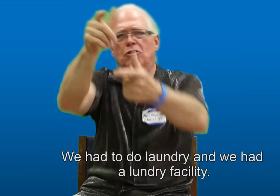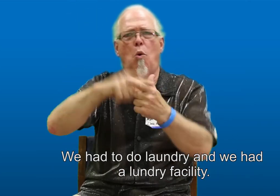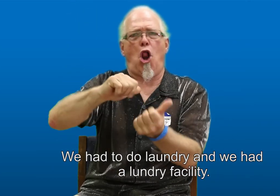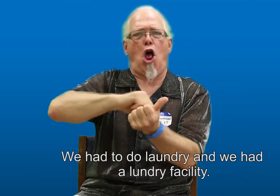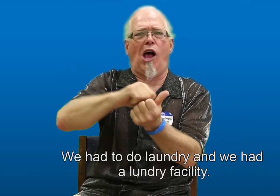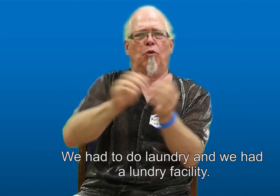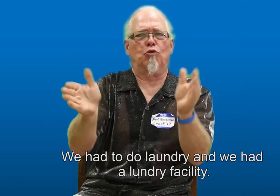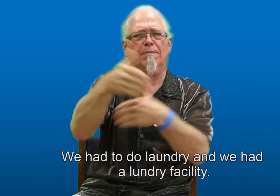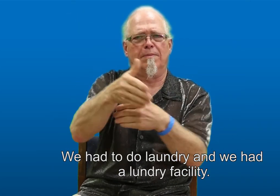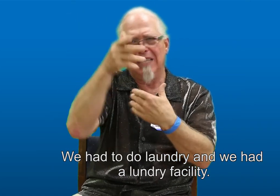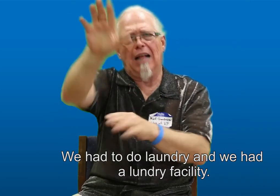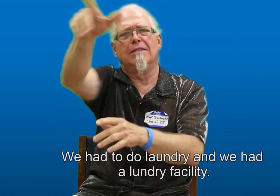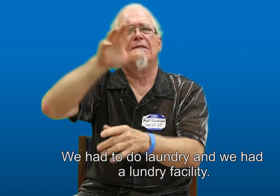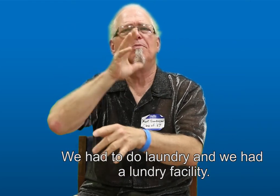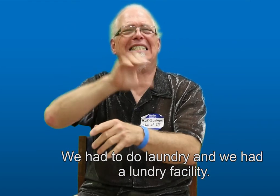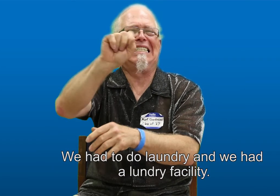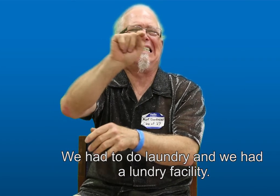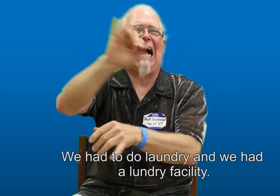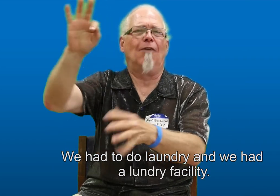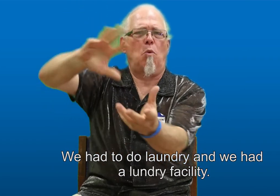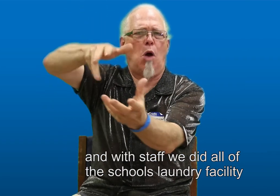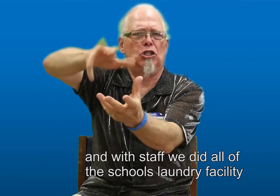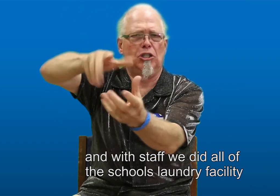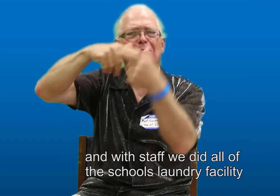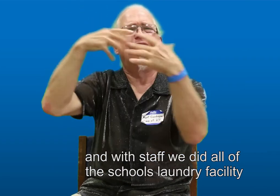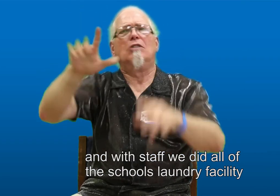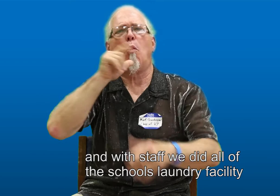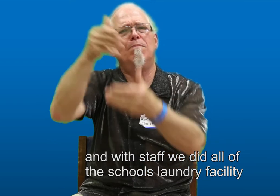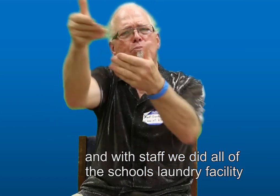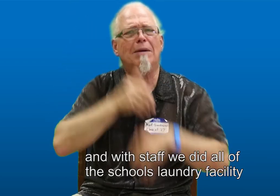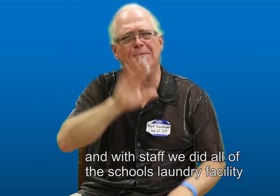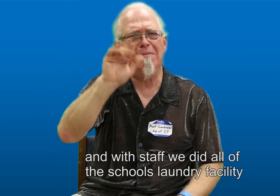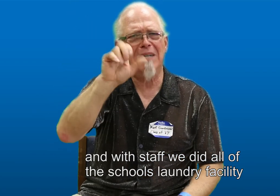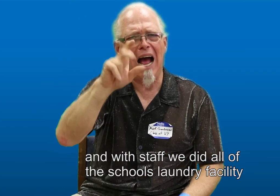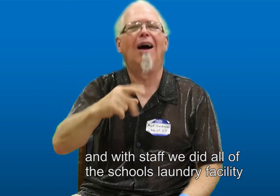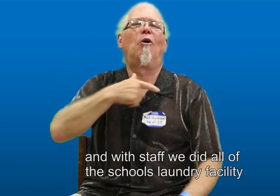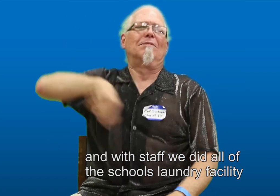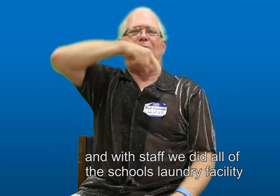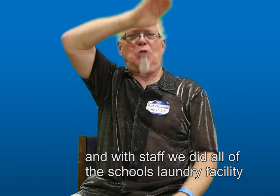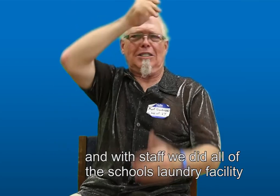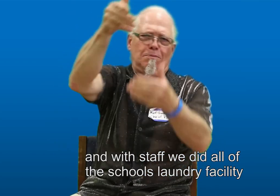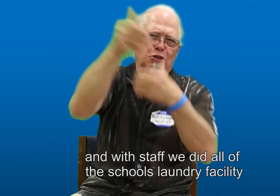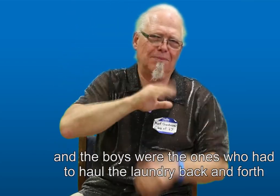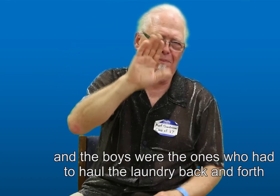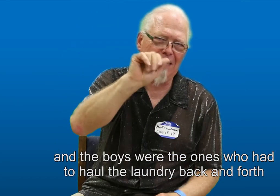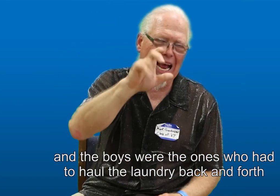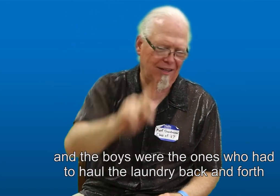and we had a laundry facility. You know, with staff, we did all the school's laundry, and the boys were